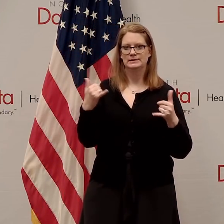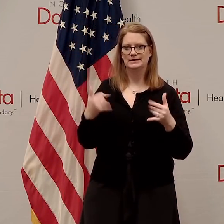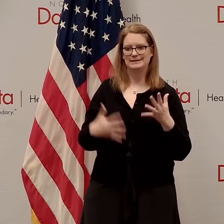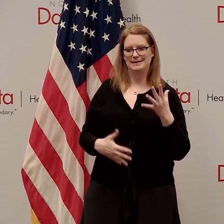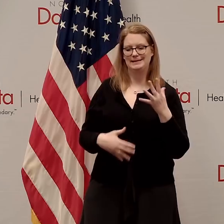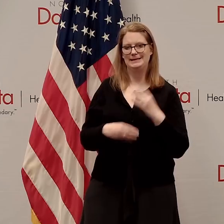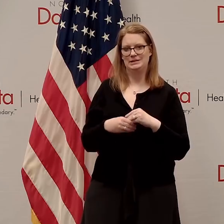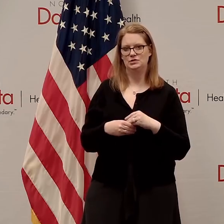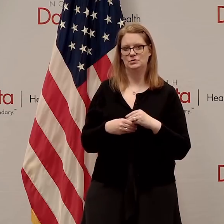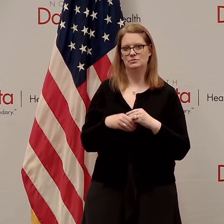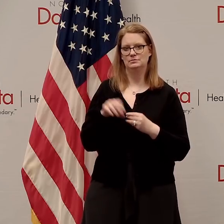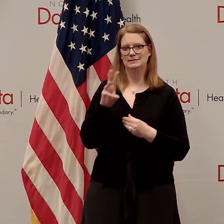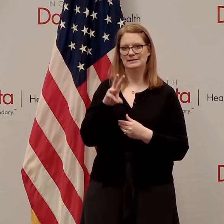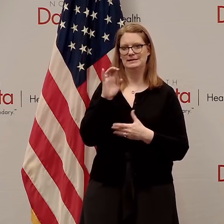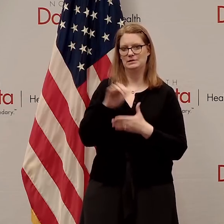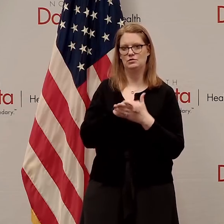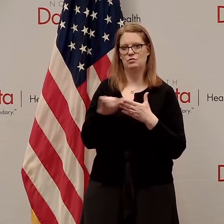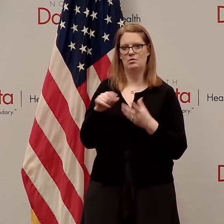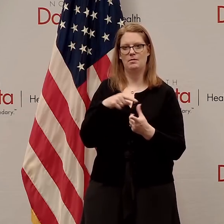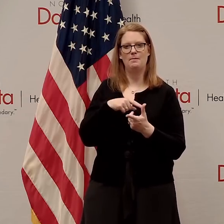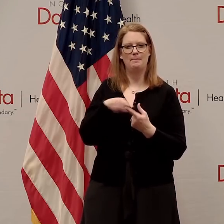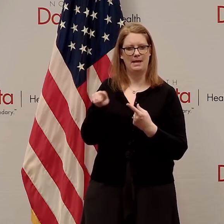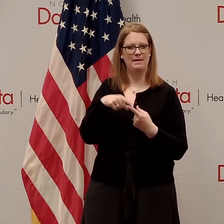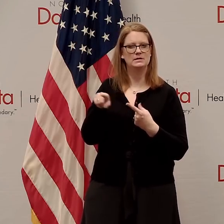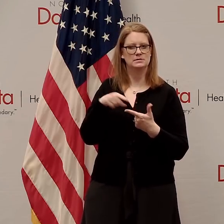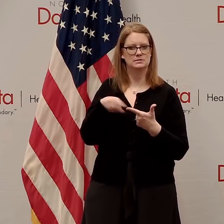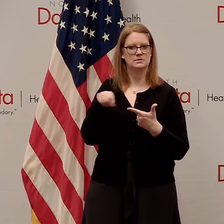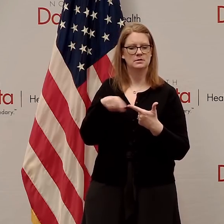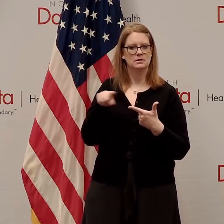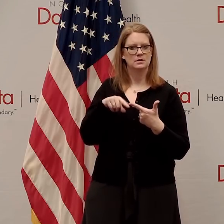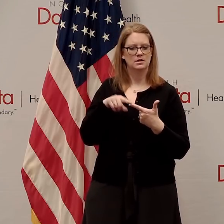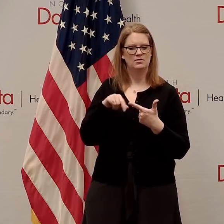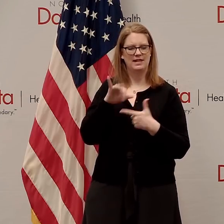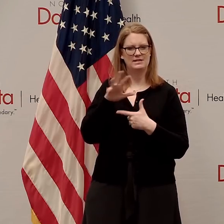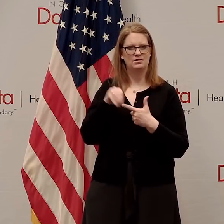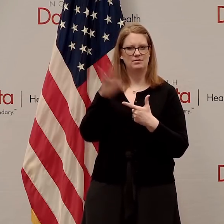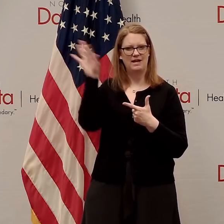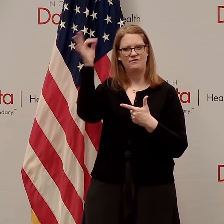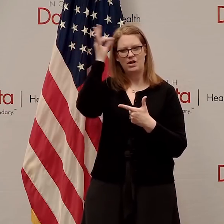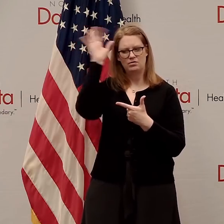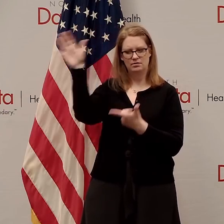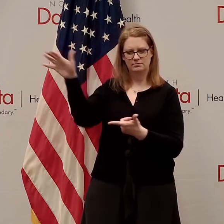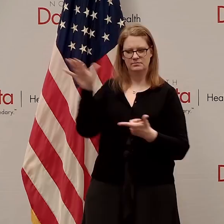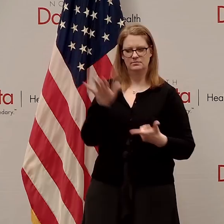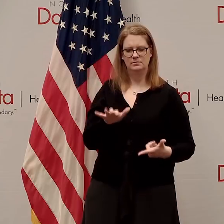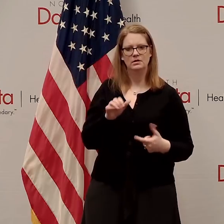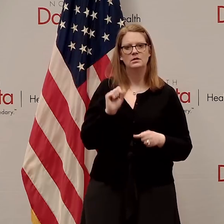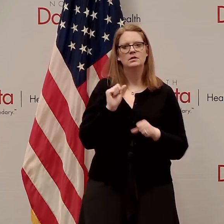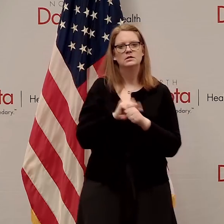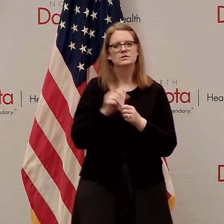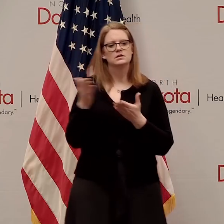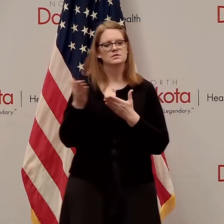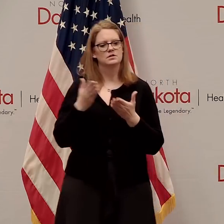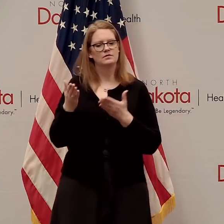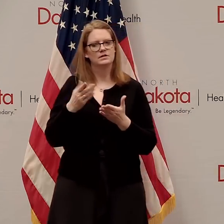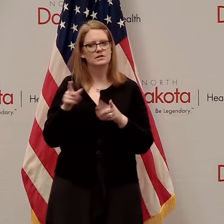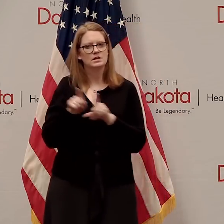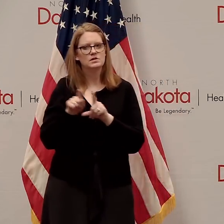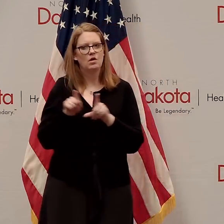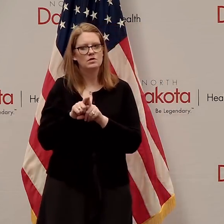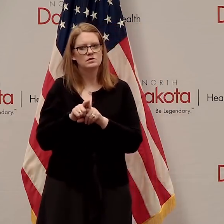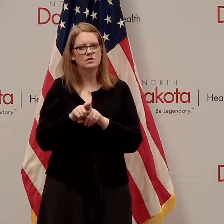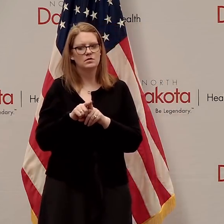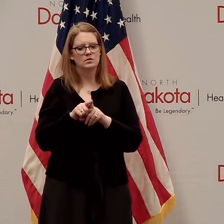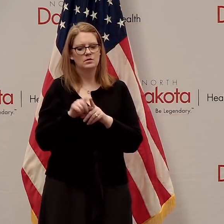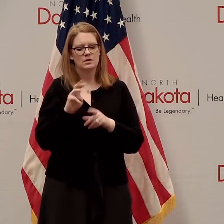additional $600 payments that are part of that federal relief. So again, tonight Job Service will be running a program to release back payments for the weeks